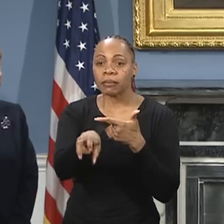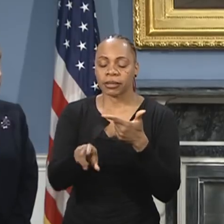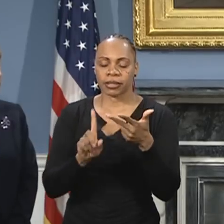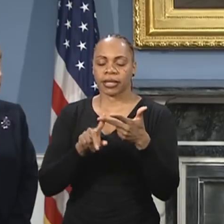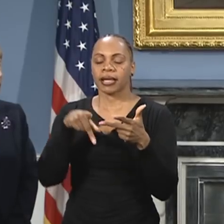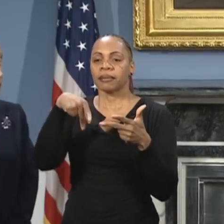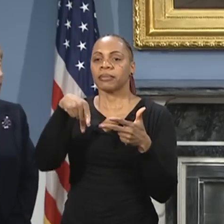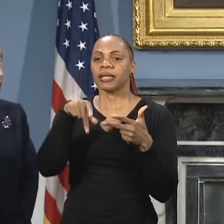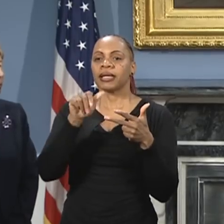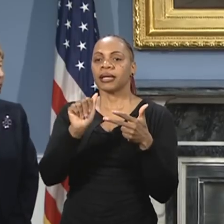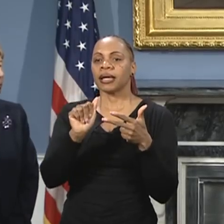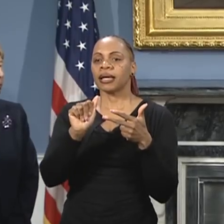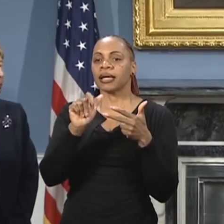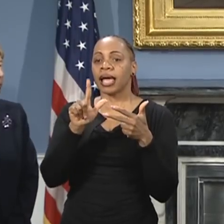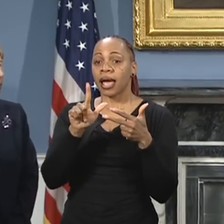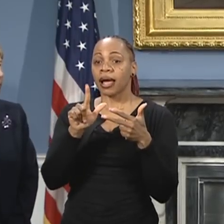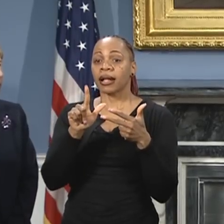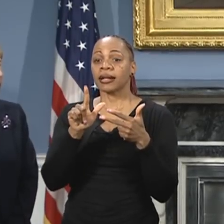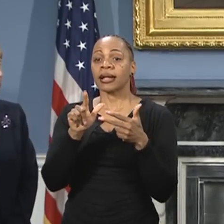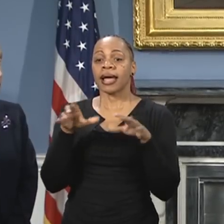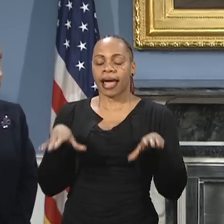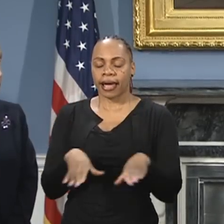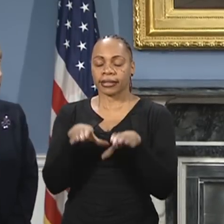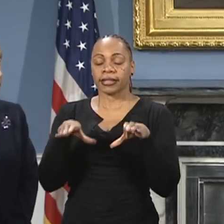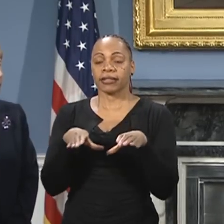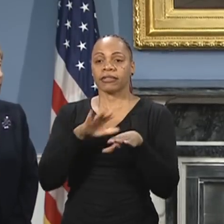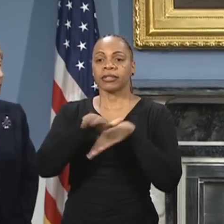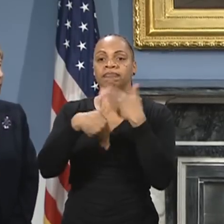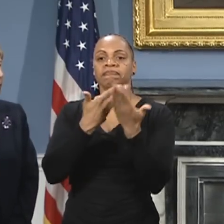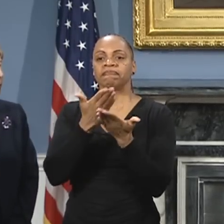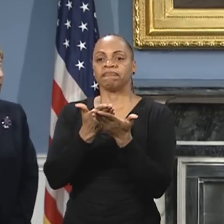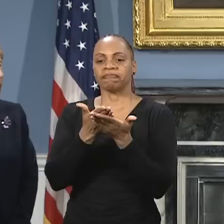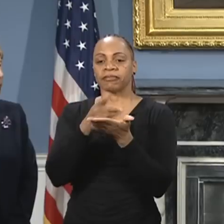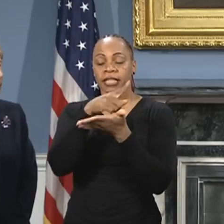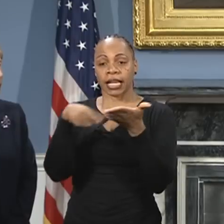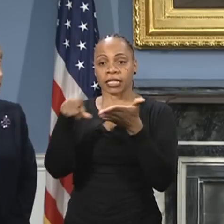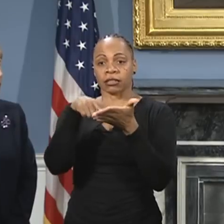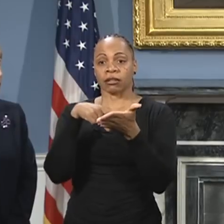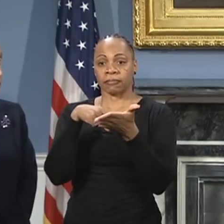PSAL athletic activities are all canceled today.